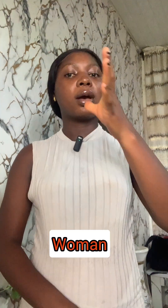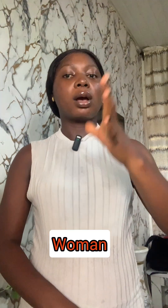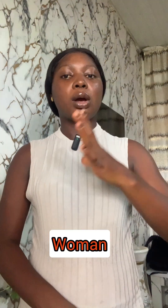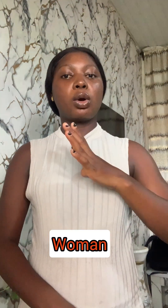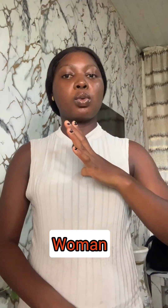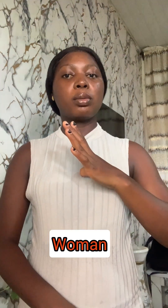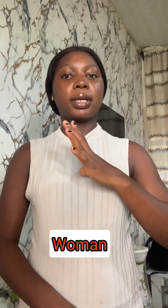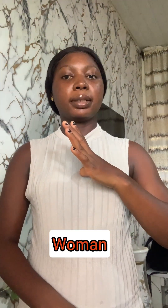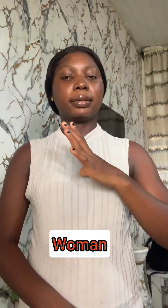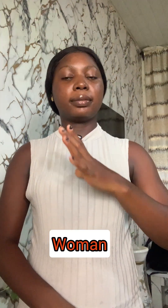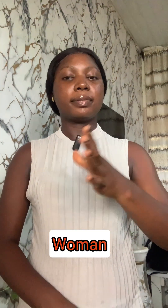Woman.